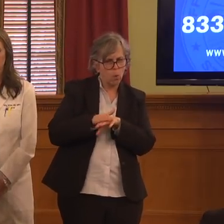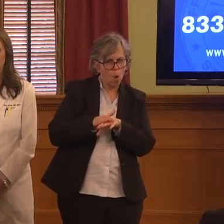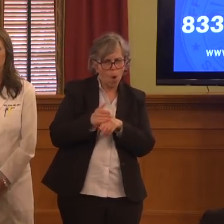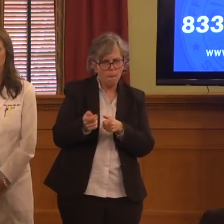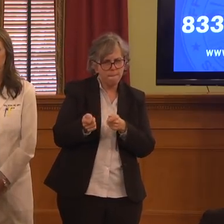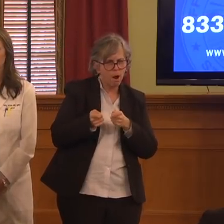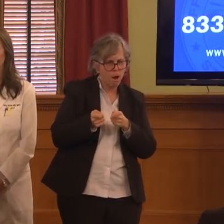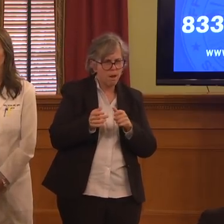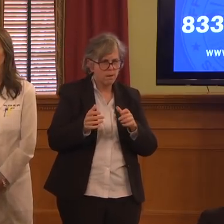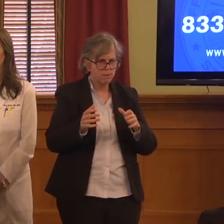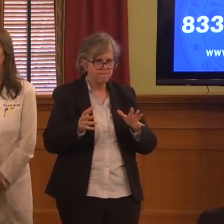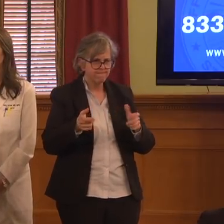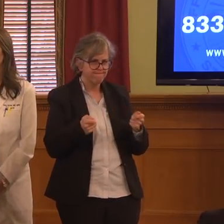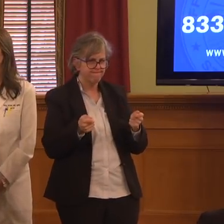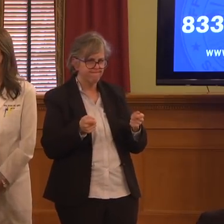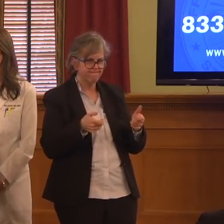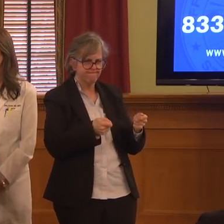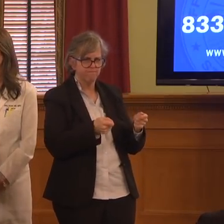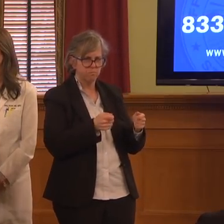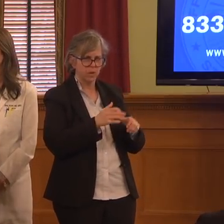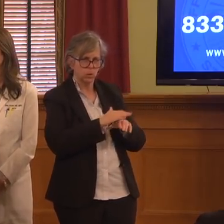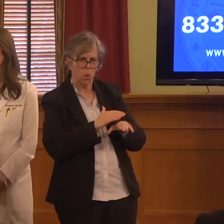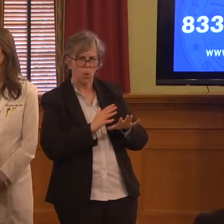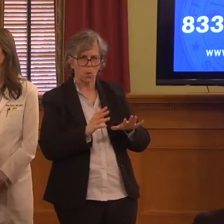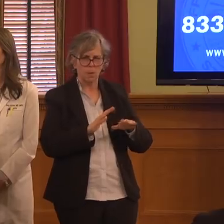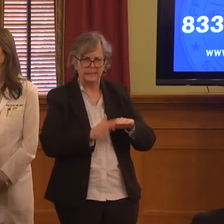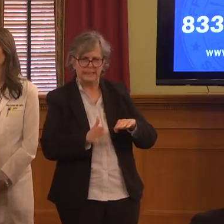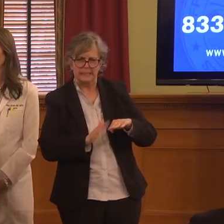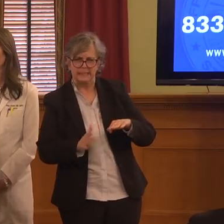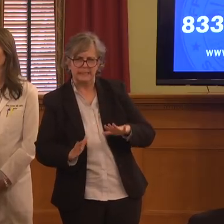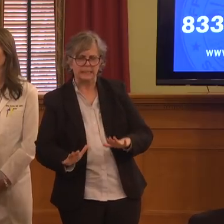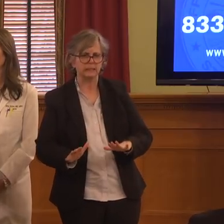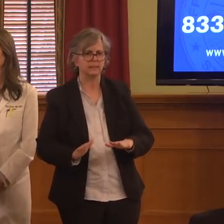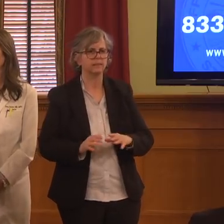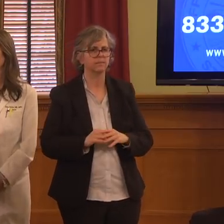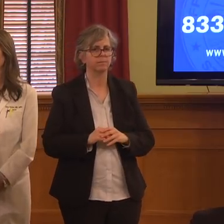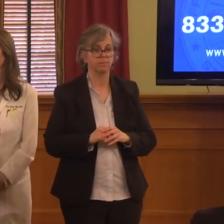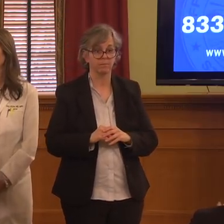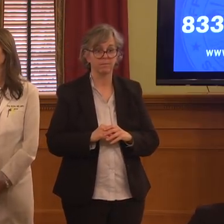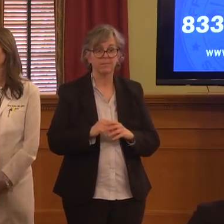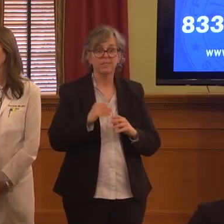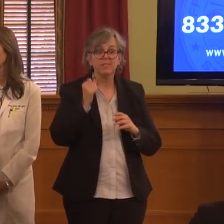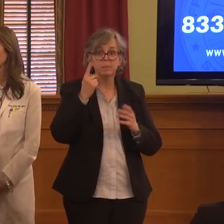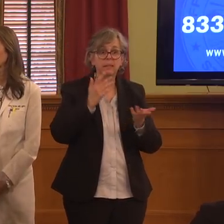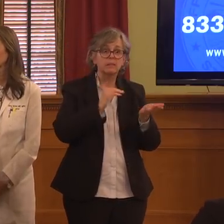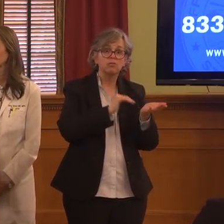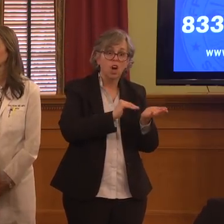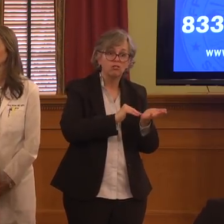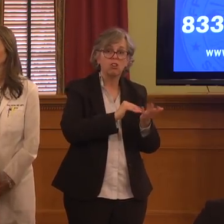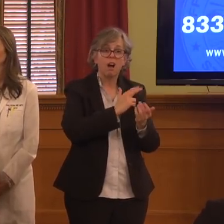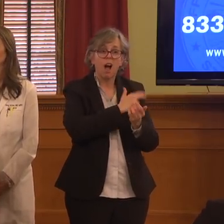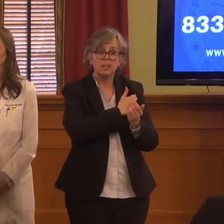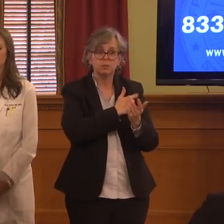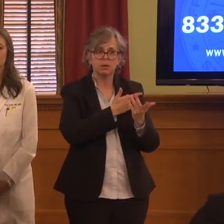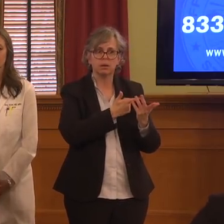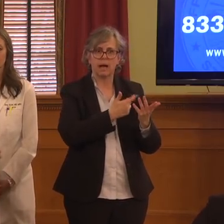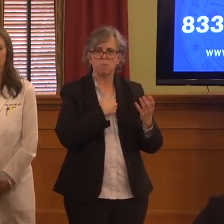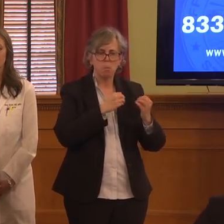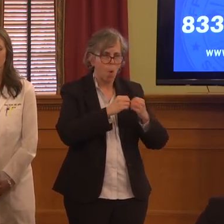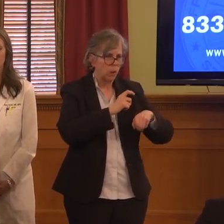will enable our healthcare providers, our hospitals, our doctors, to be able to stay up